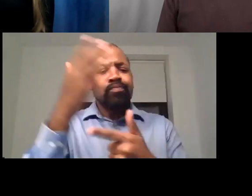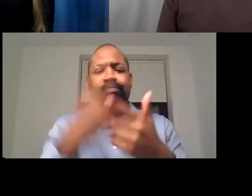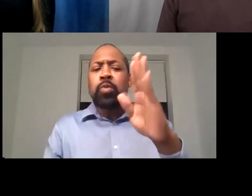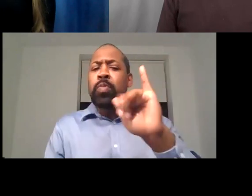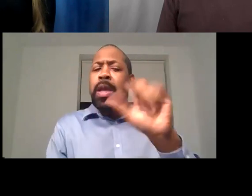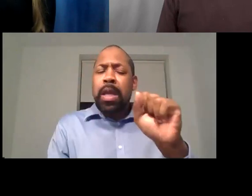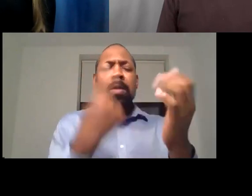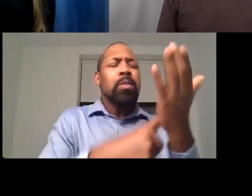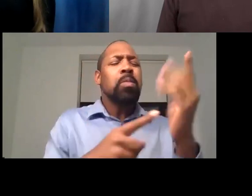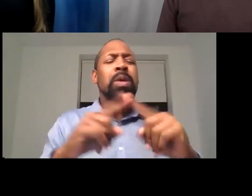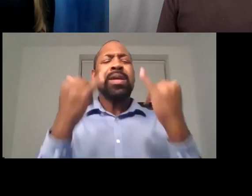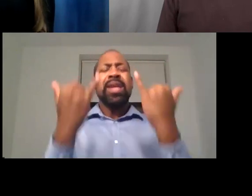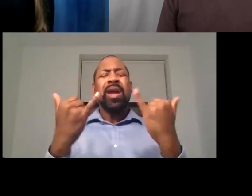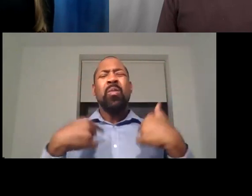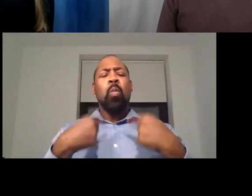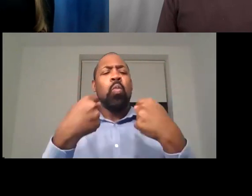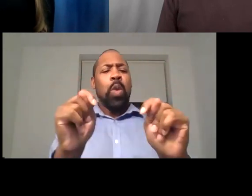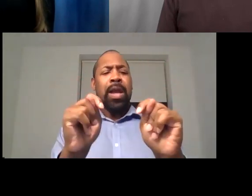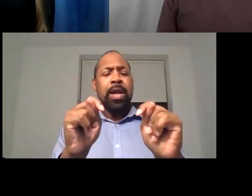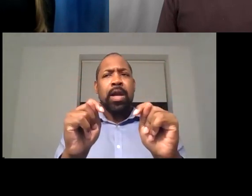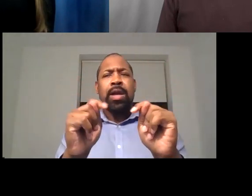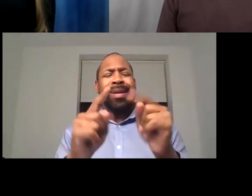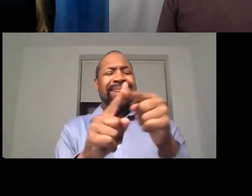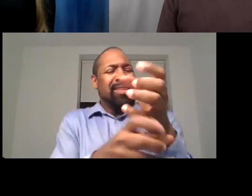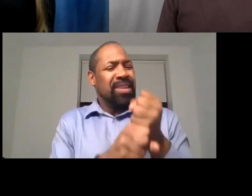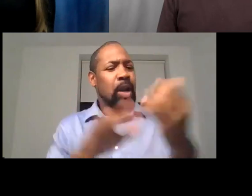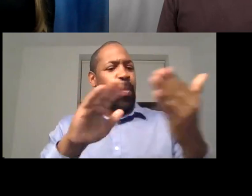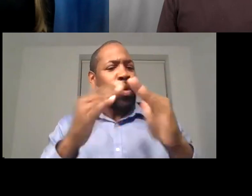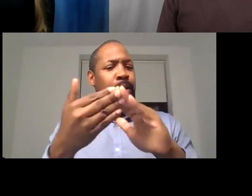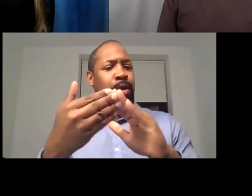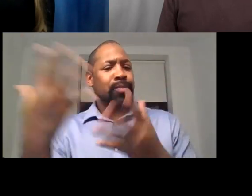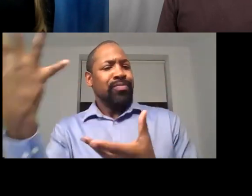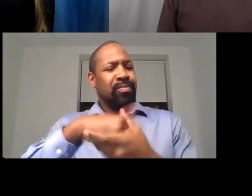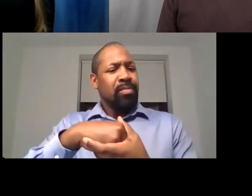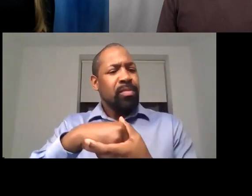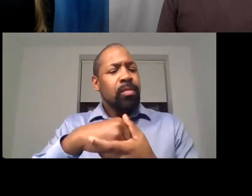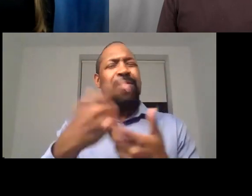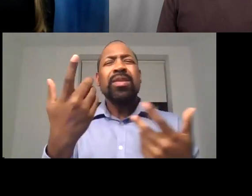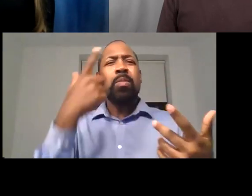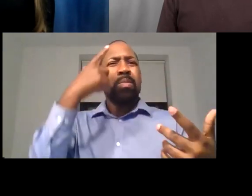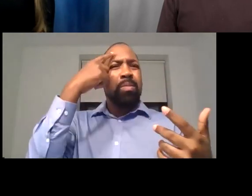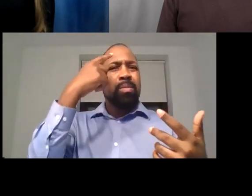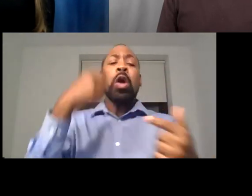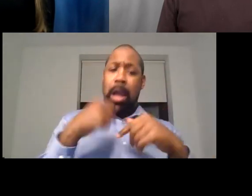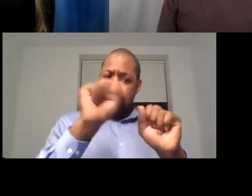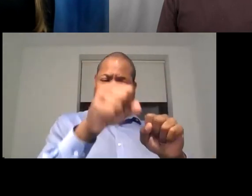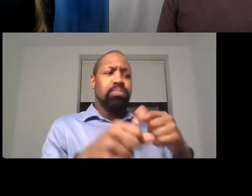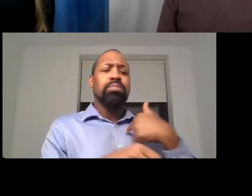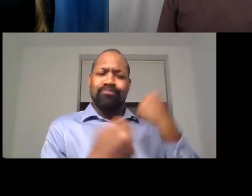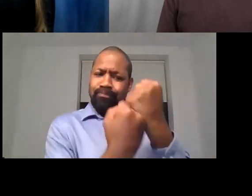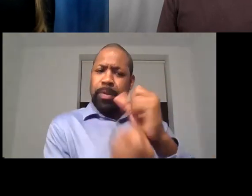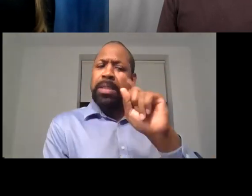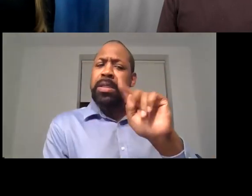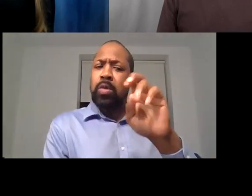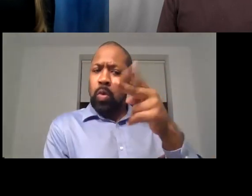think about different stakeholders that would be involved in various bills and really be able to involve the